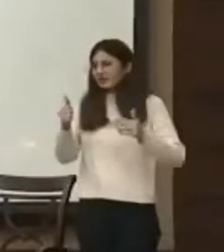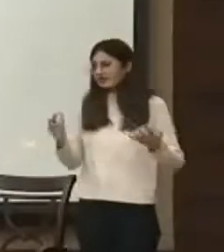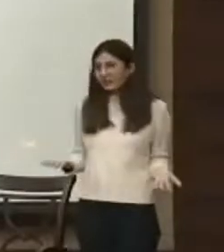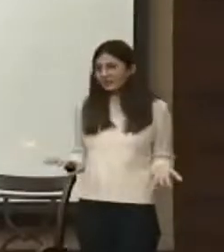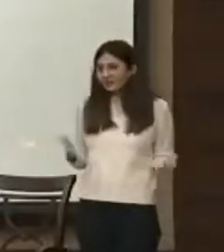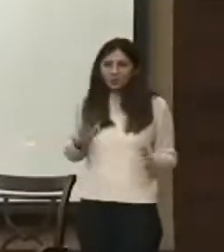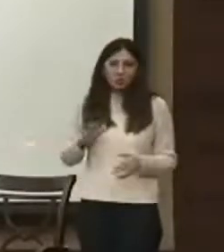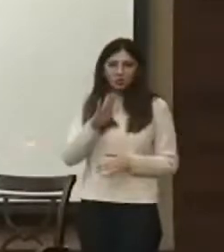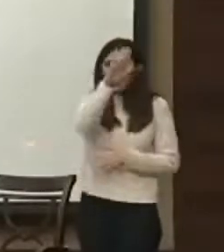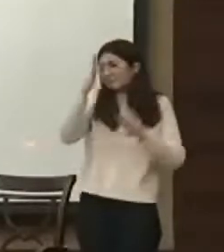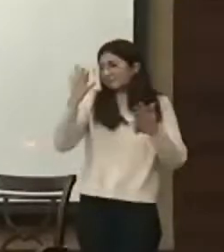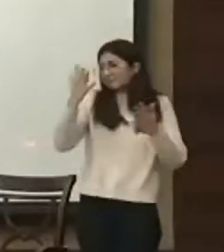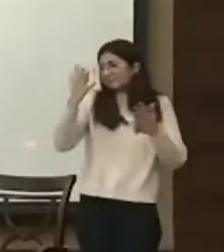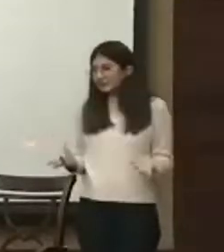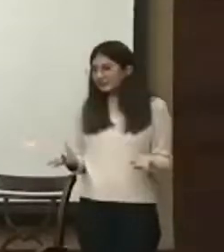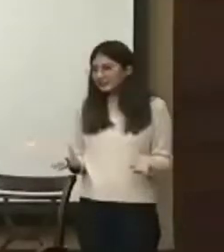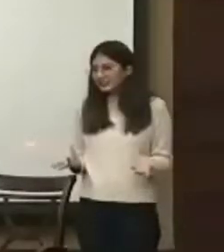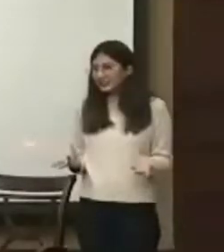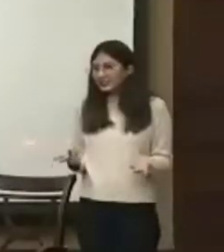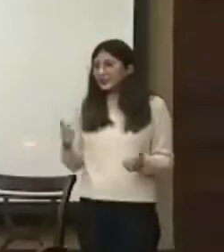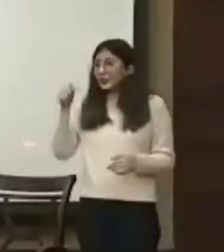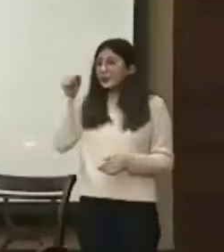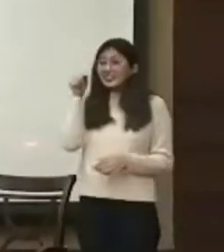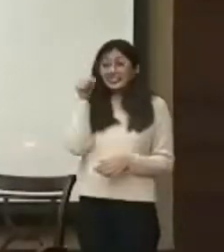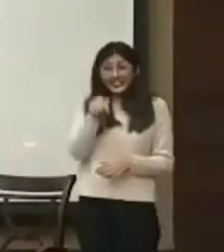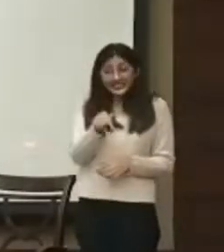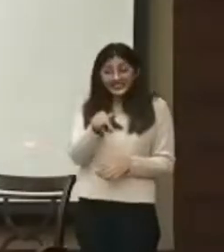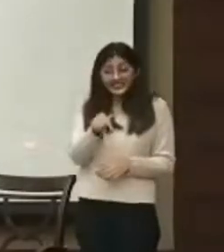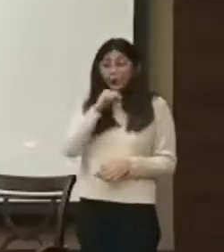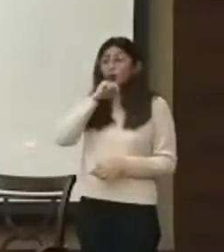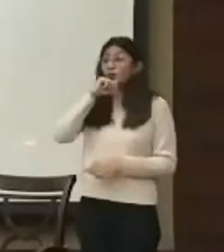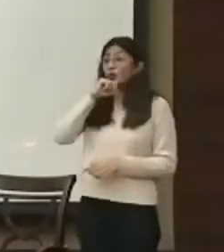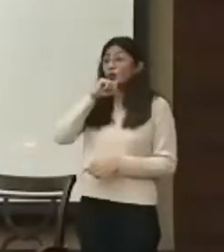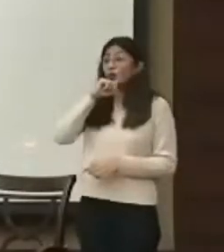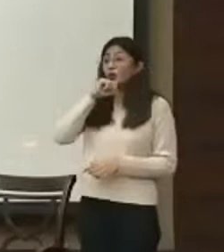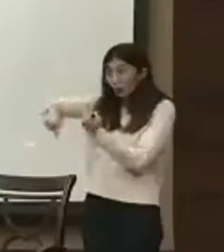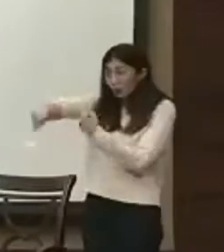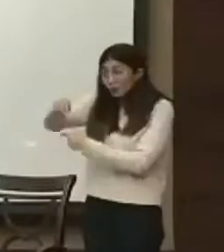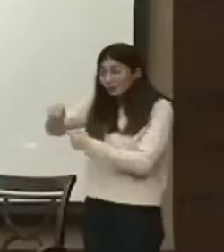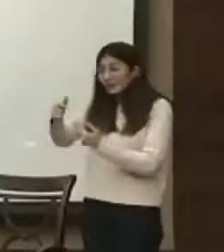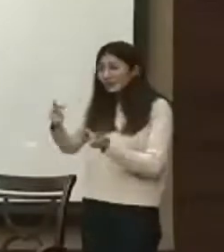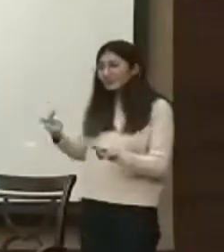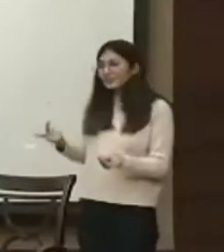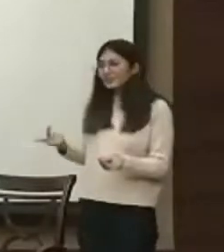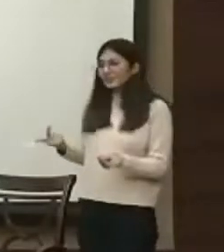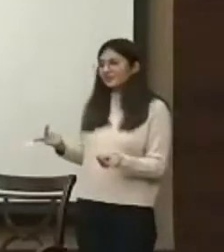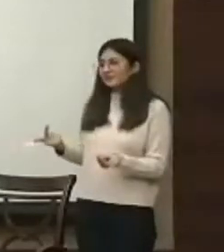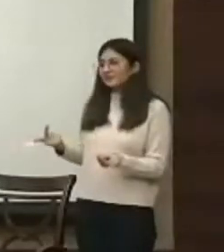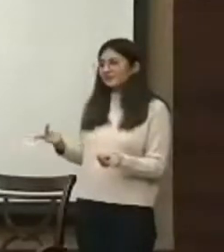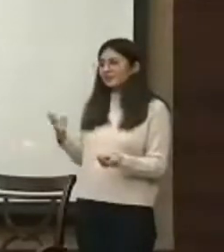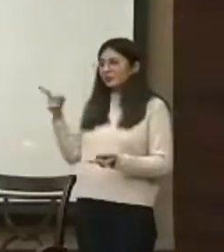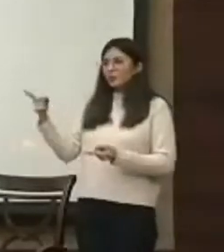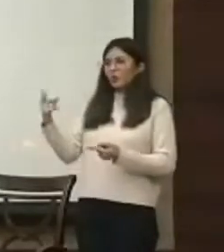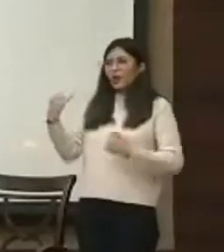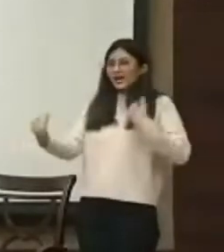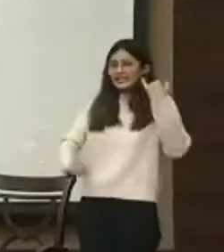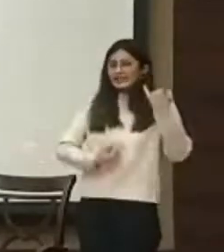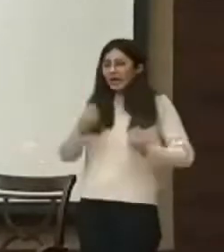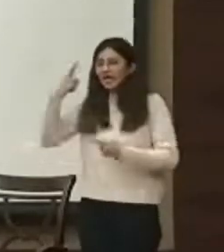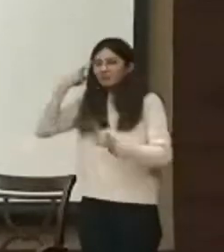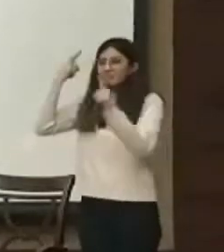there. So in this case, the youth is, the aspirations of the youth is